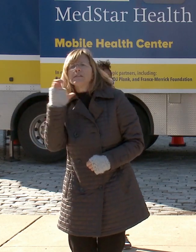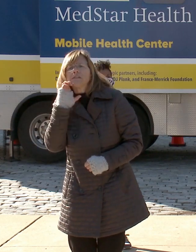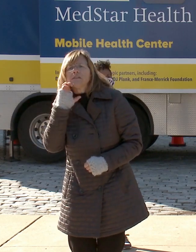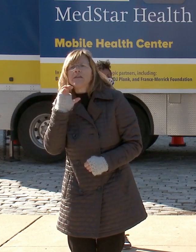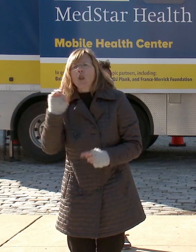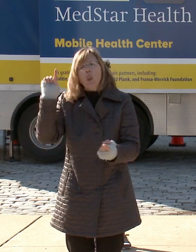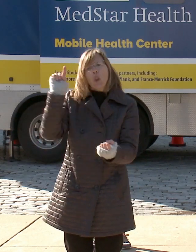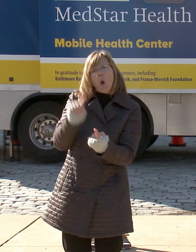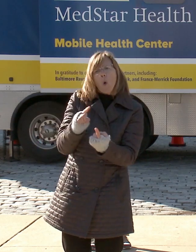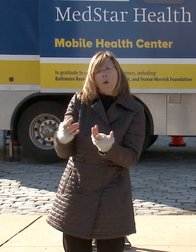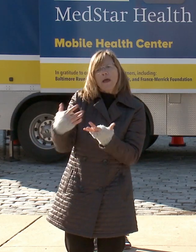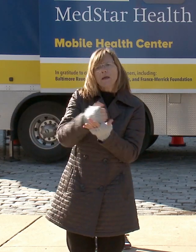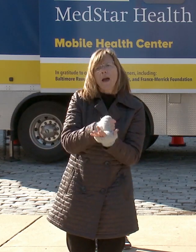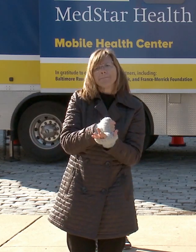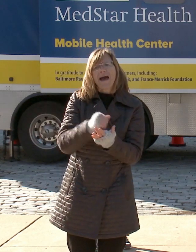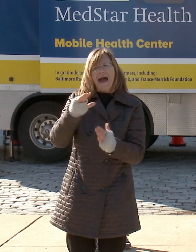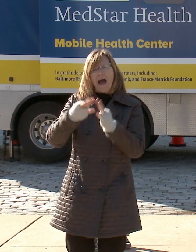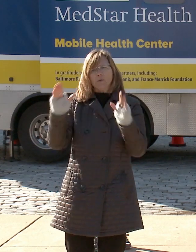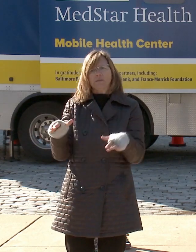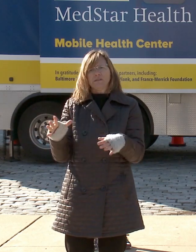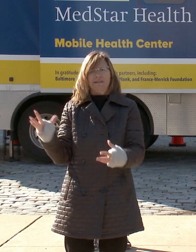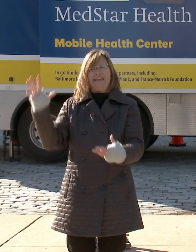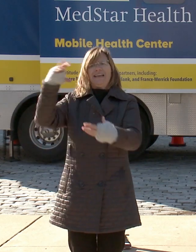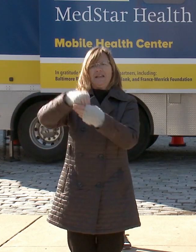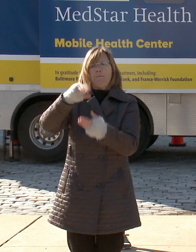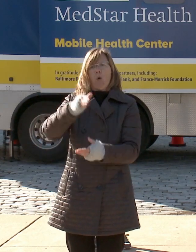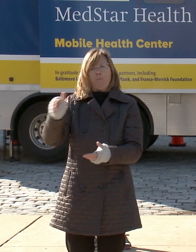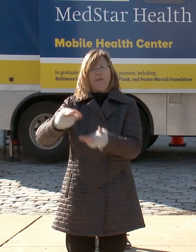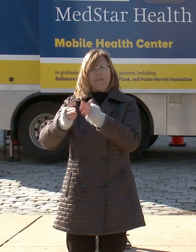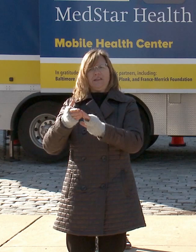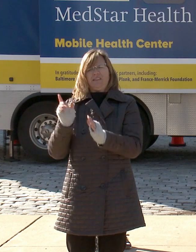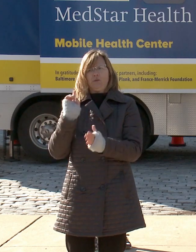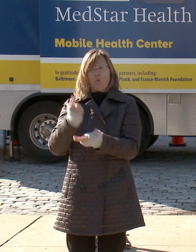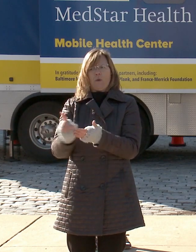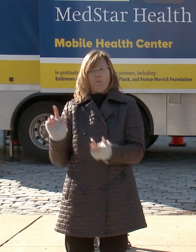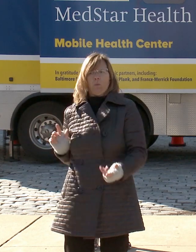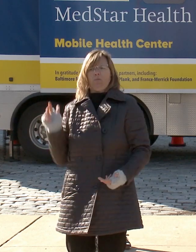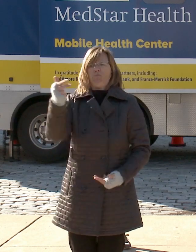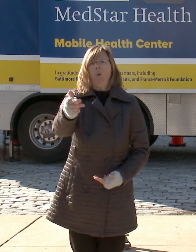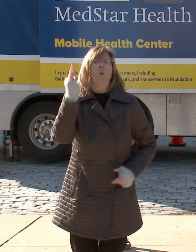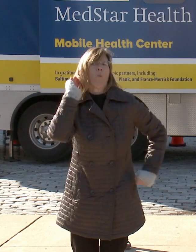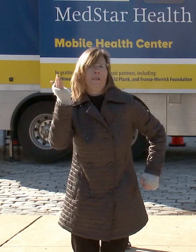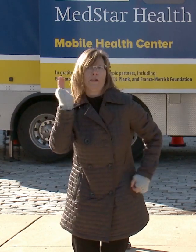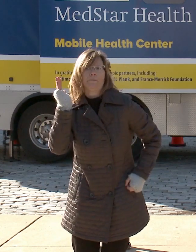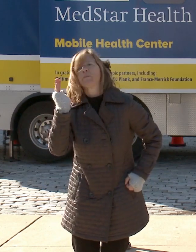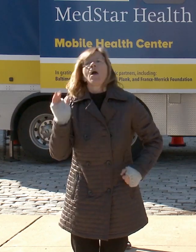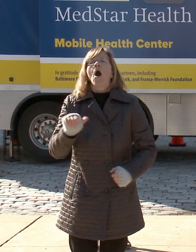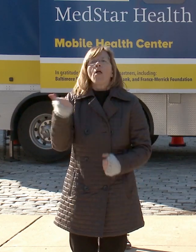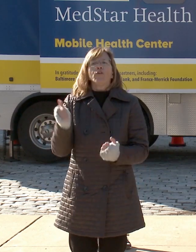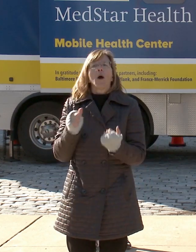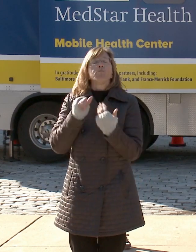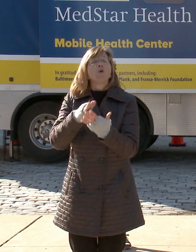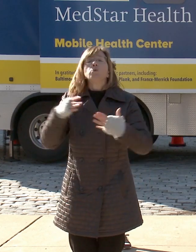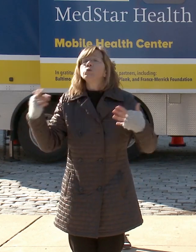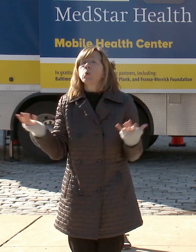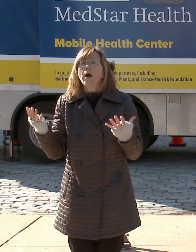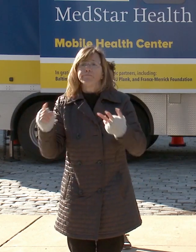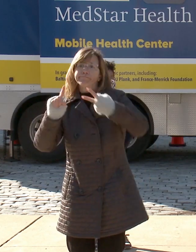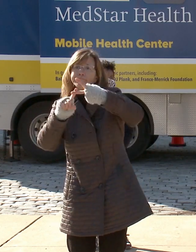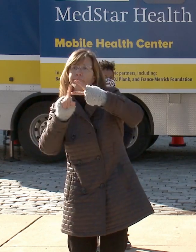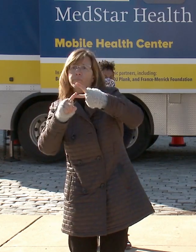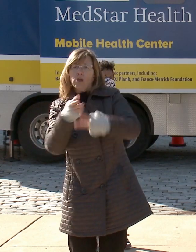facilities in South Baltimore this week. The other approach that our health system has activated is sending a clinical team